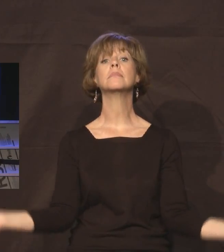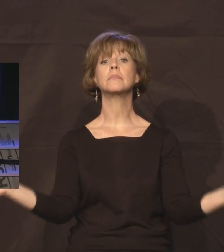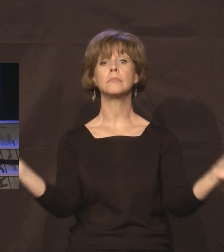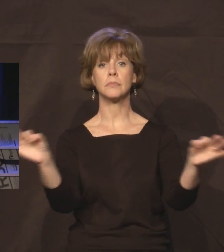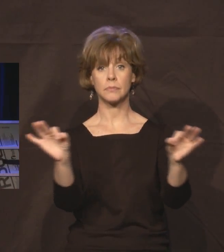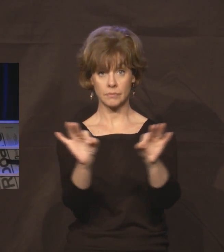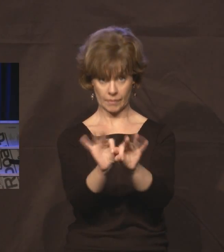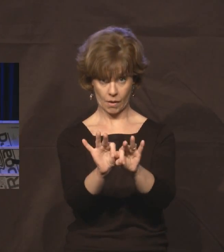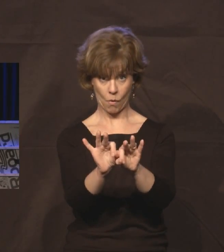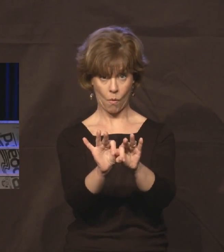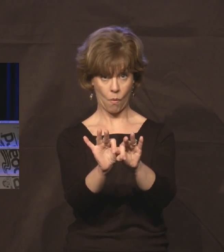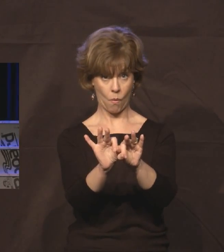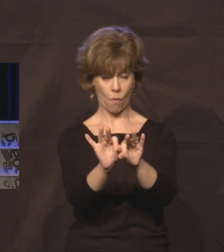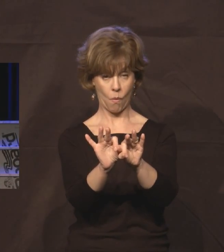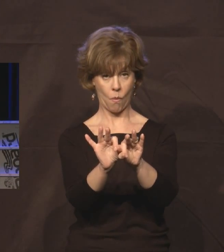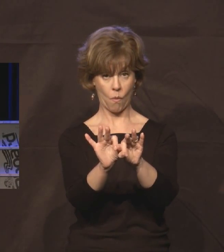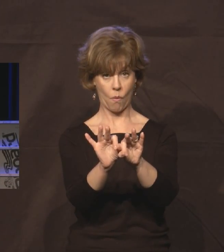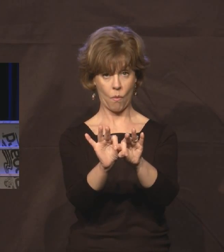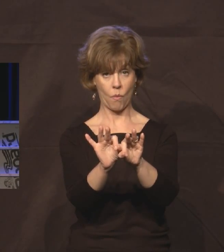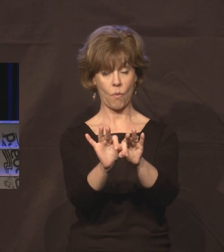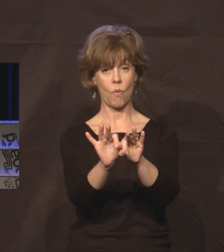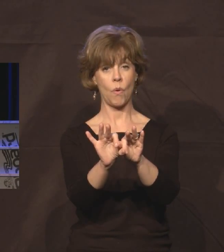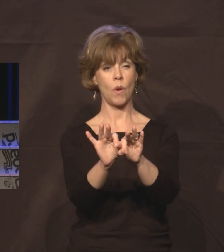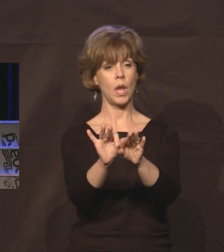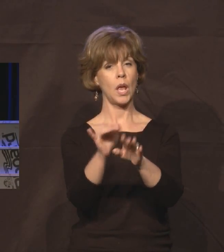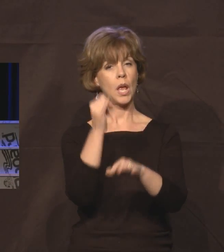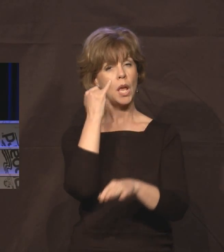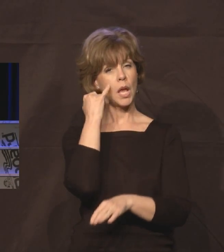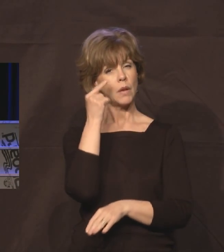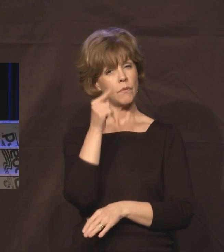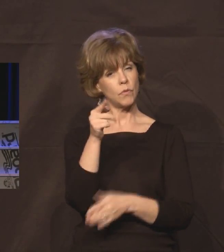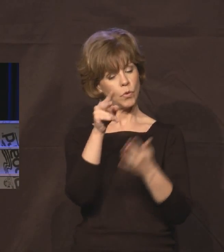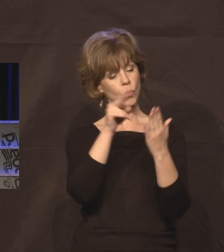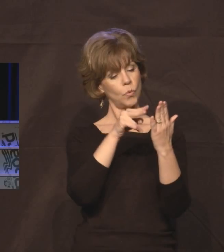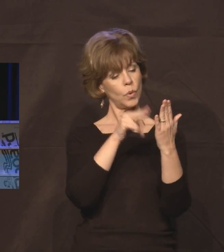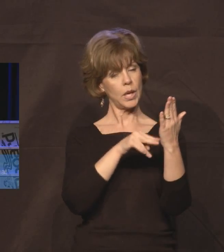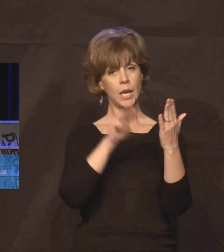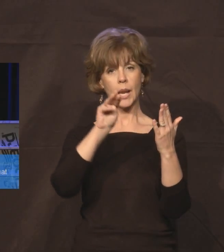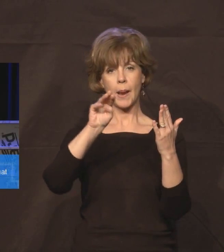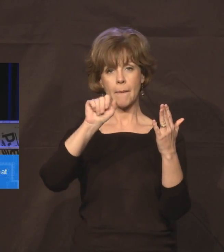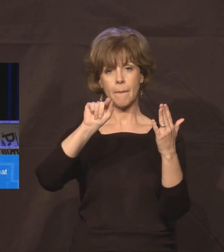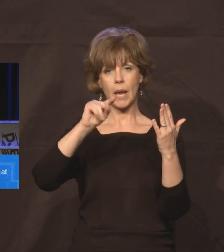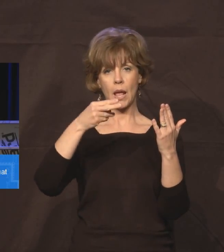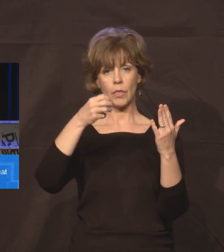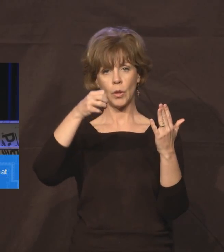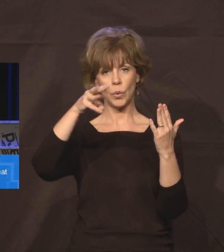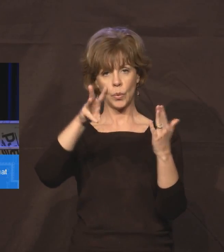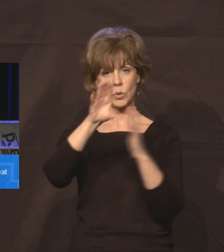It matters greatly. If you look at Matthew chapter 7, verse 27,